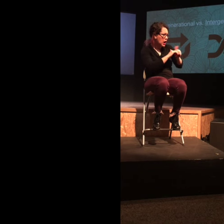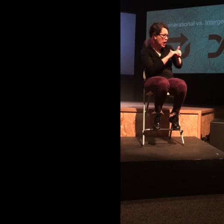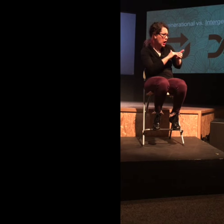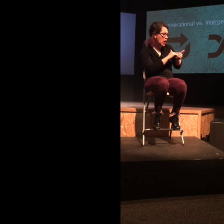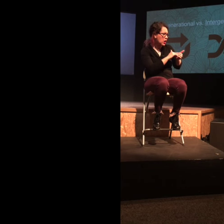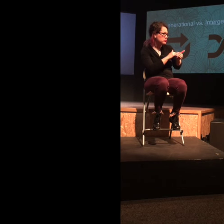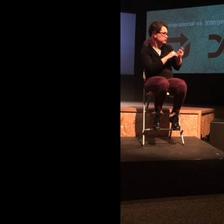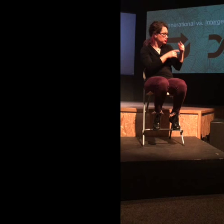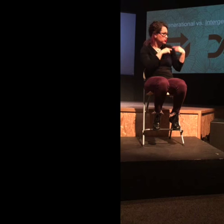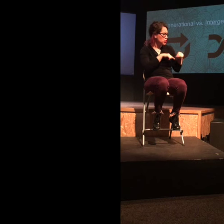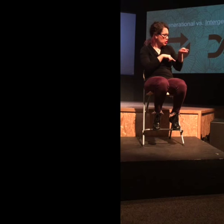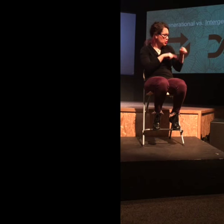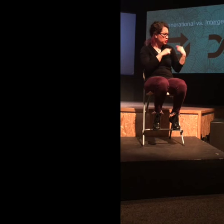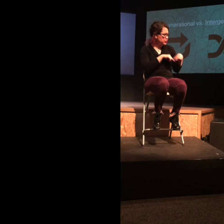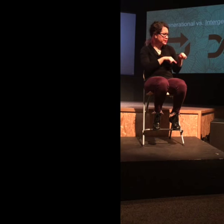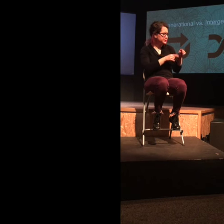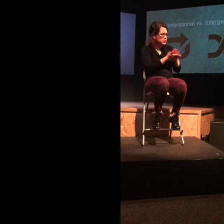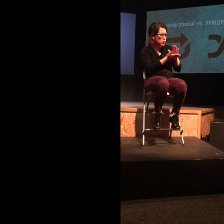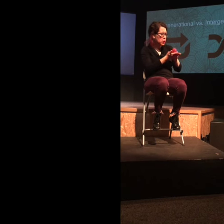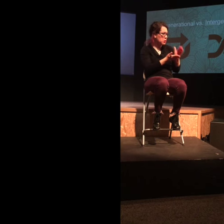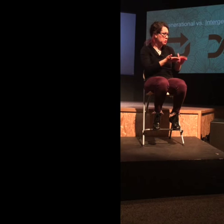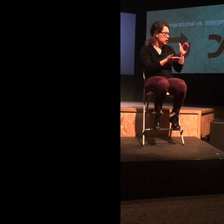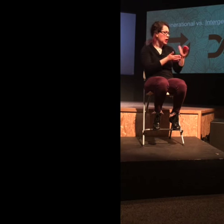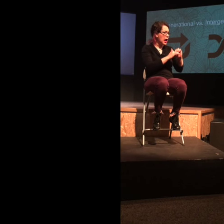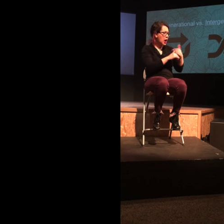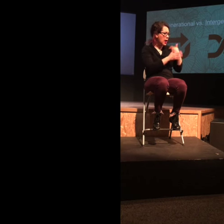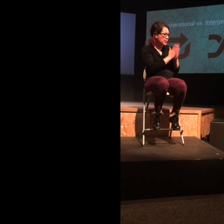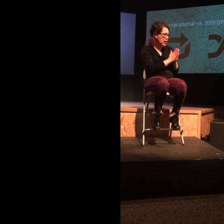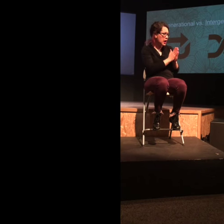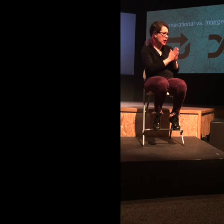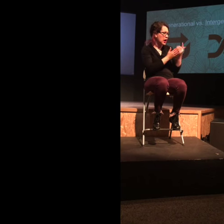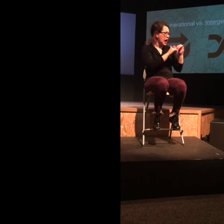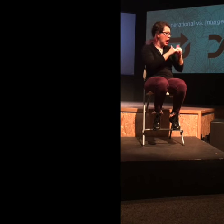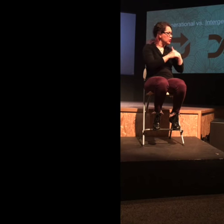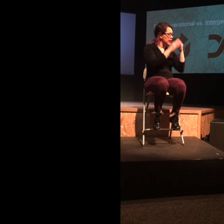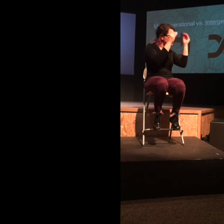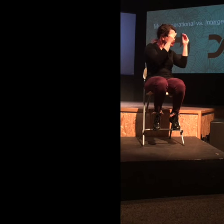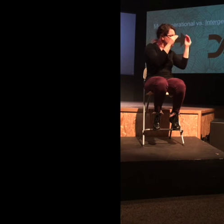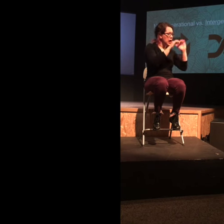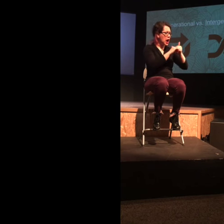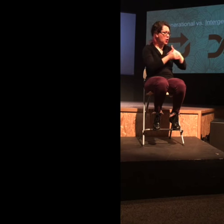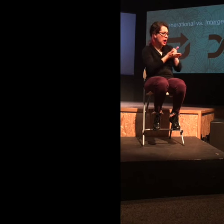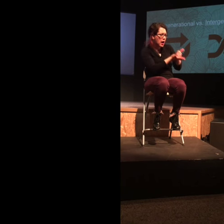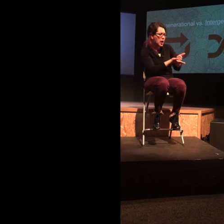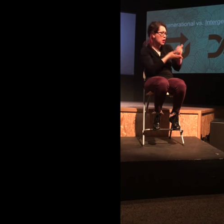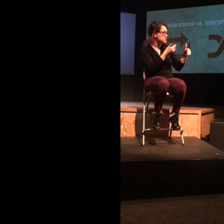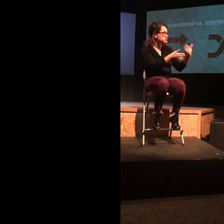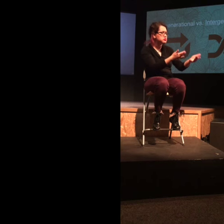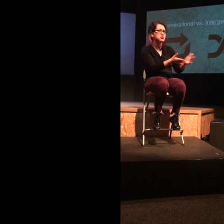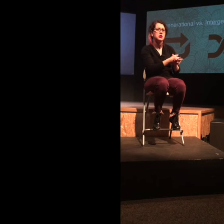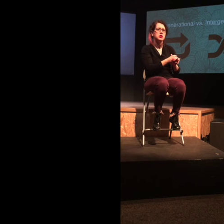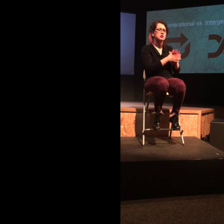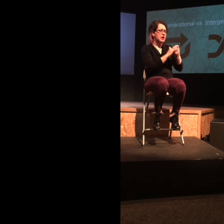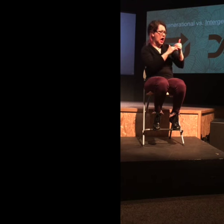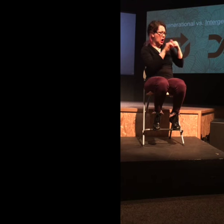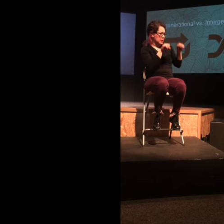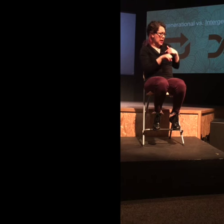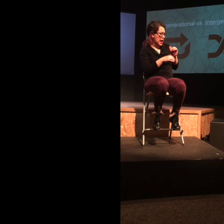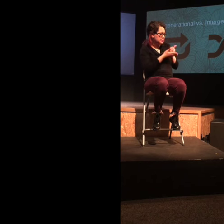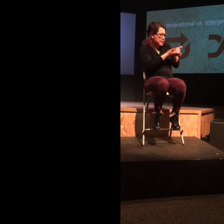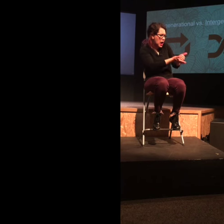through school? How can I mentor you? How can I help you in life? How can I help you learn